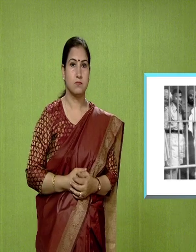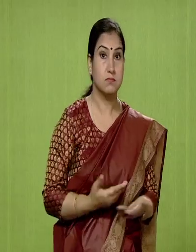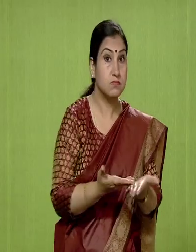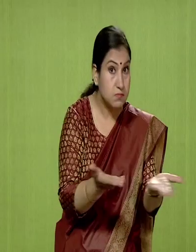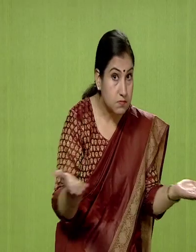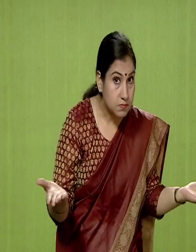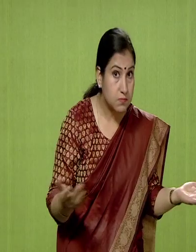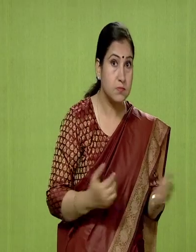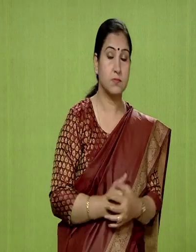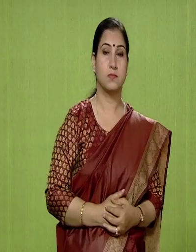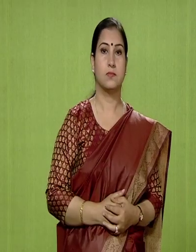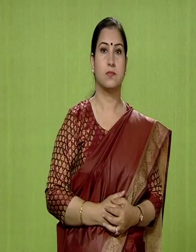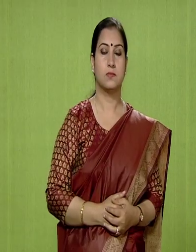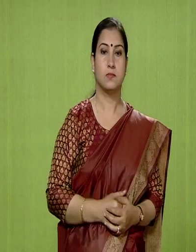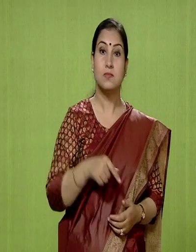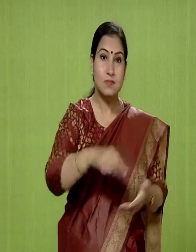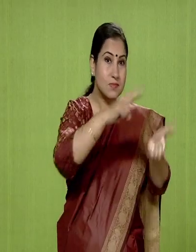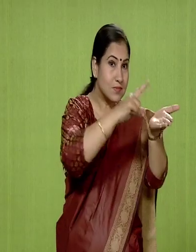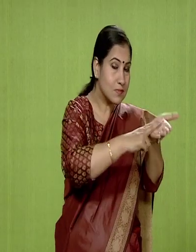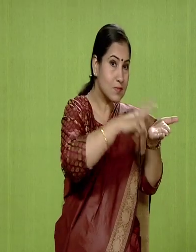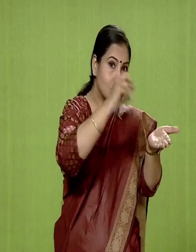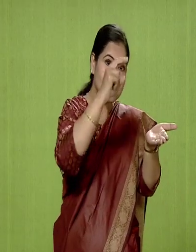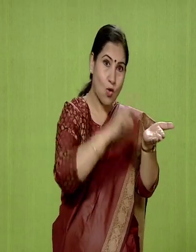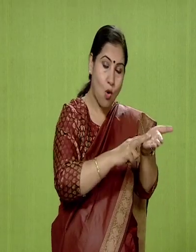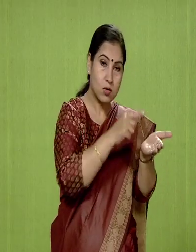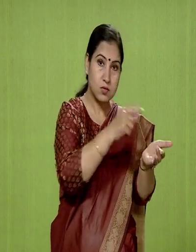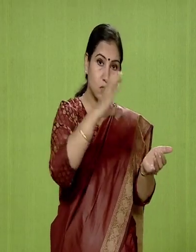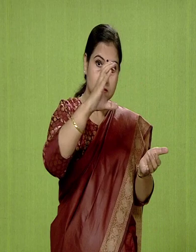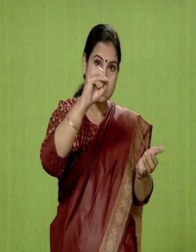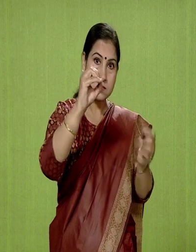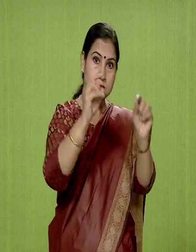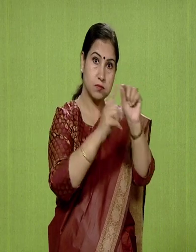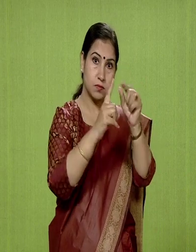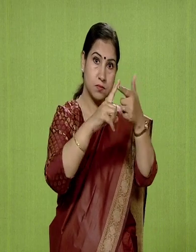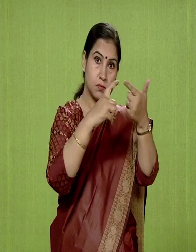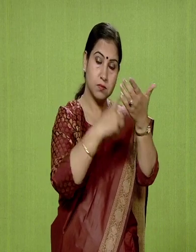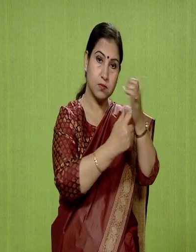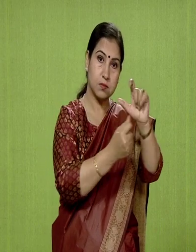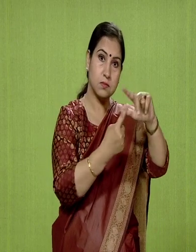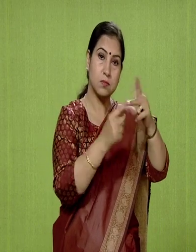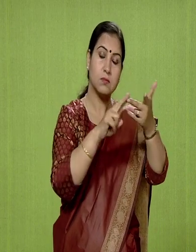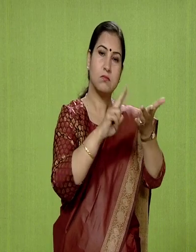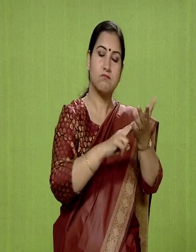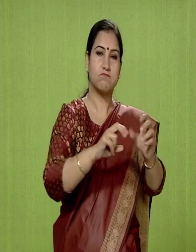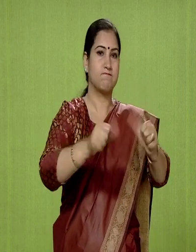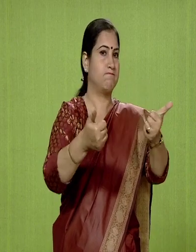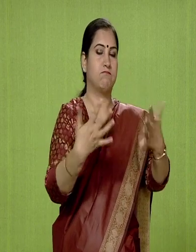Dear learners, the non-cooperation movement was not successful,